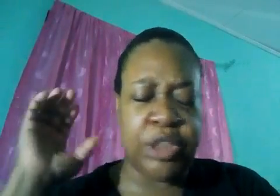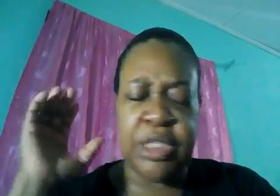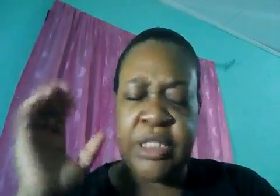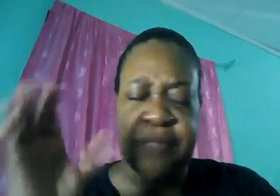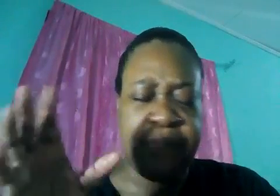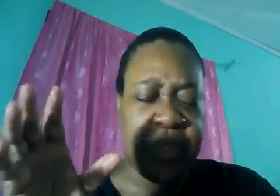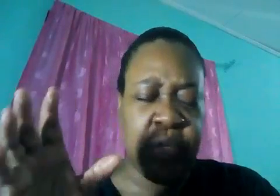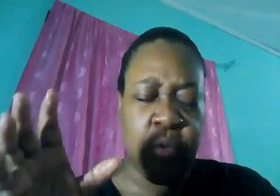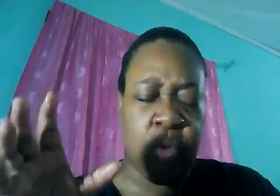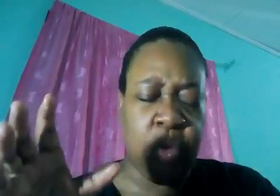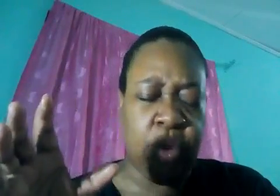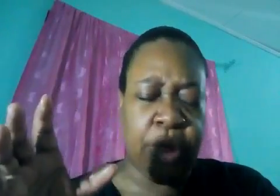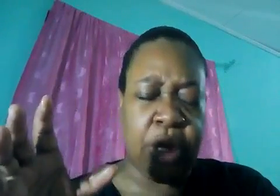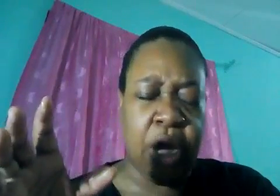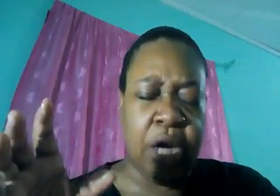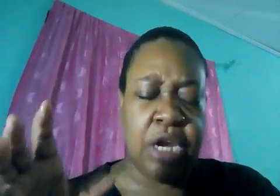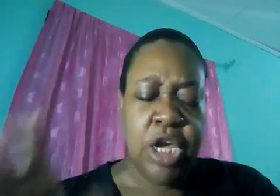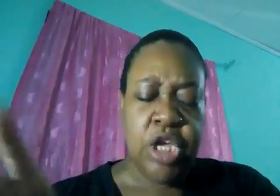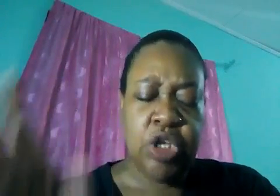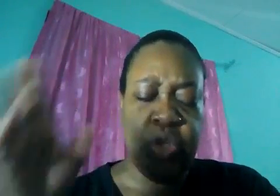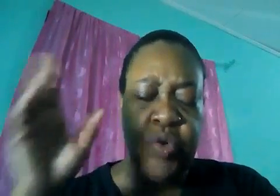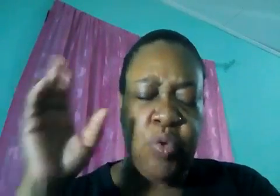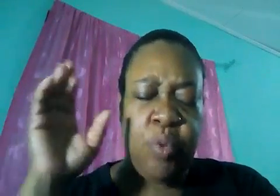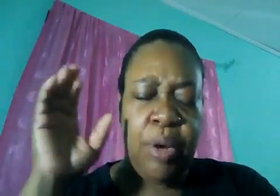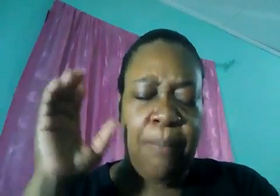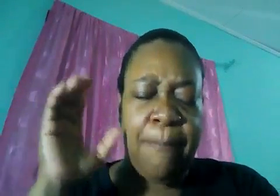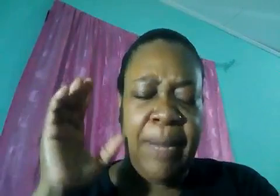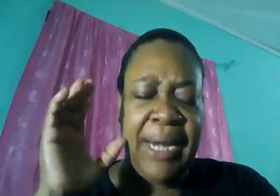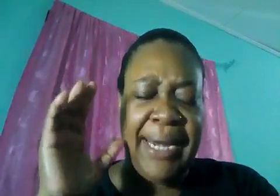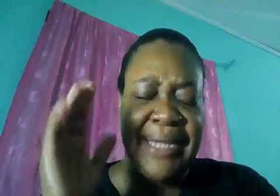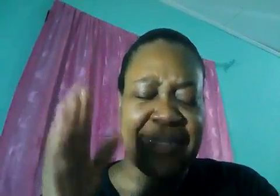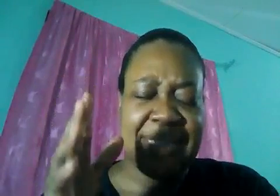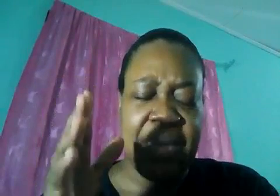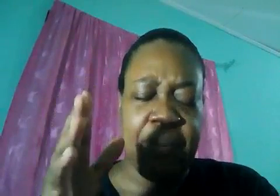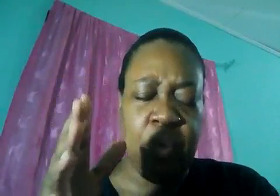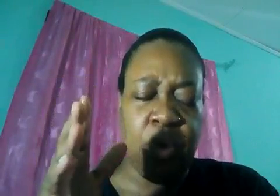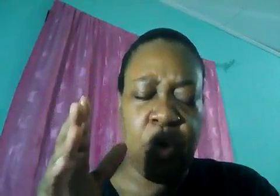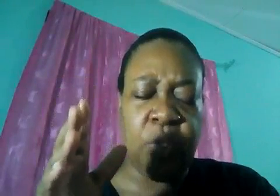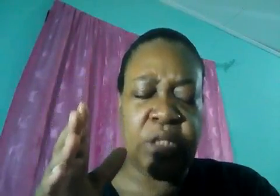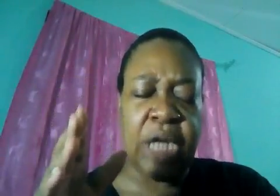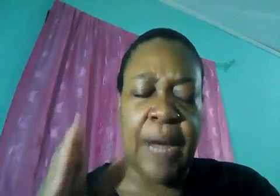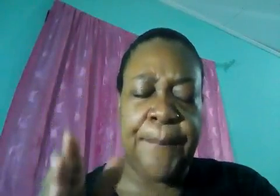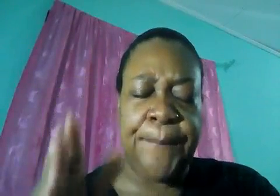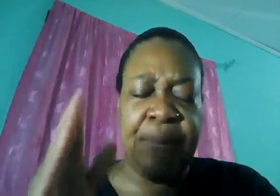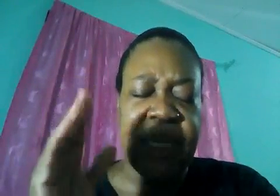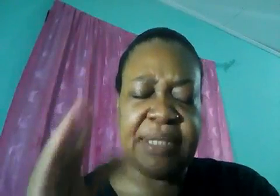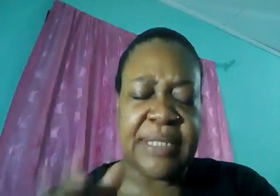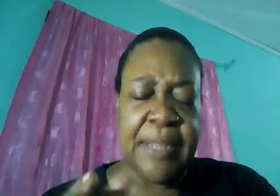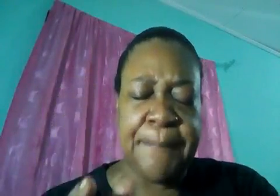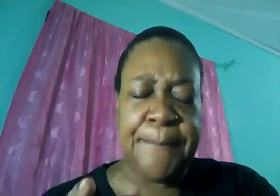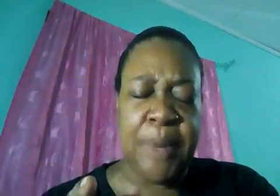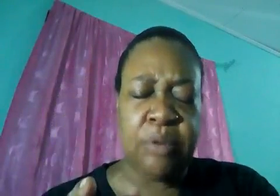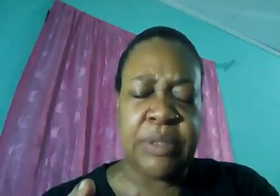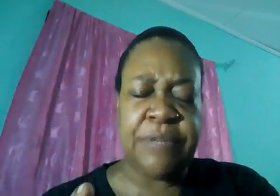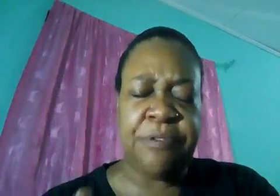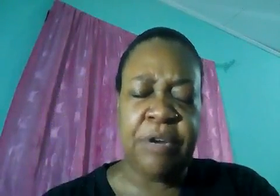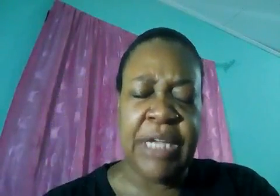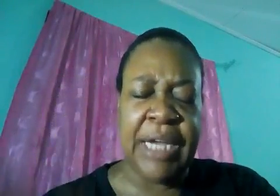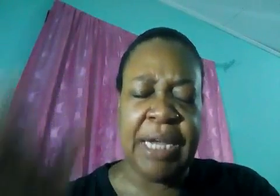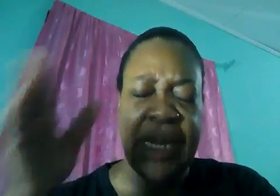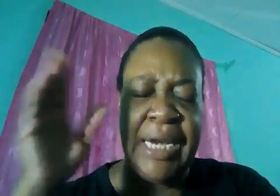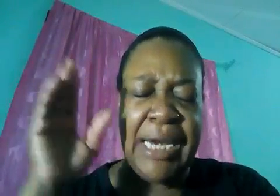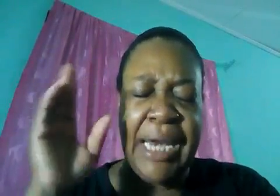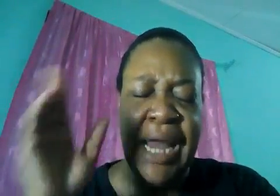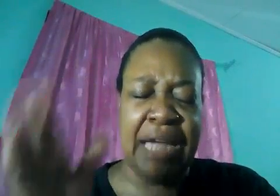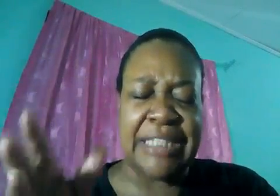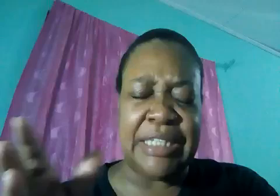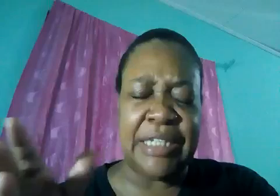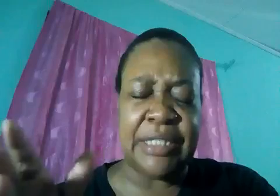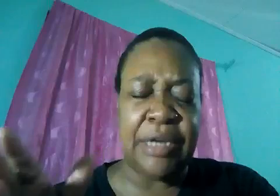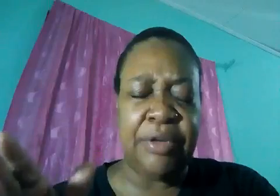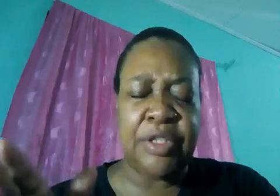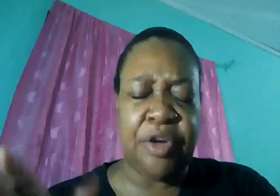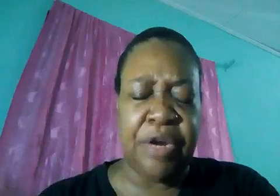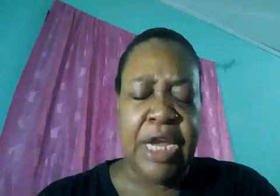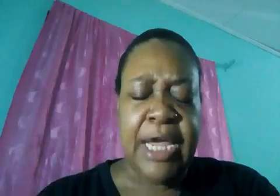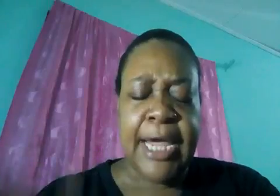this video, oh Lord God, you will bless them, oh Lord God. Bless them bountifully and enlarge their territory in